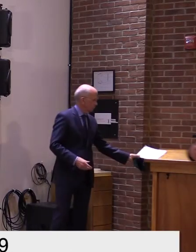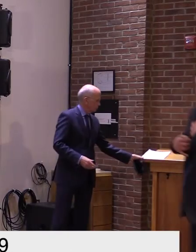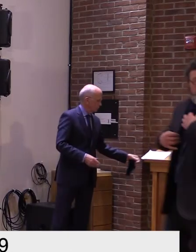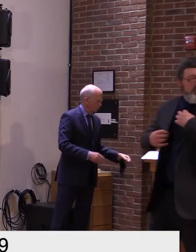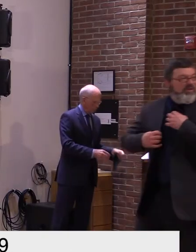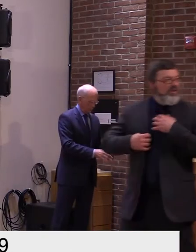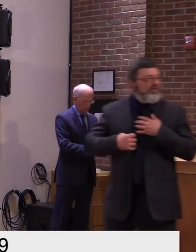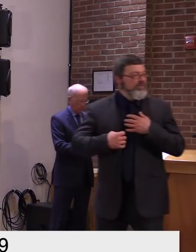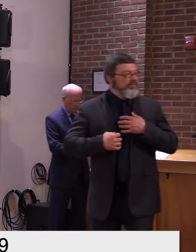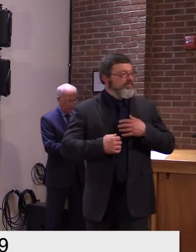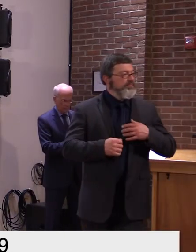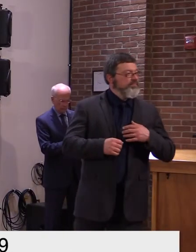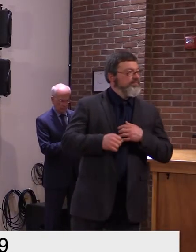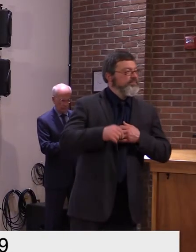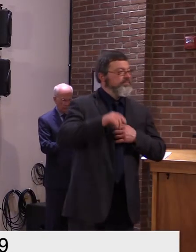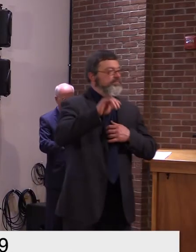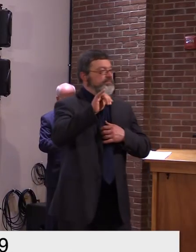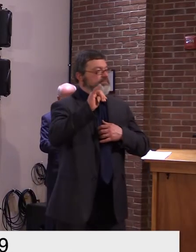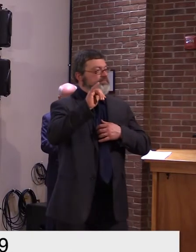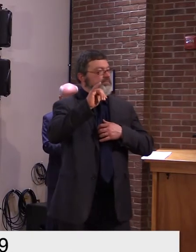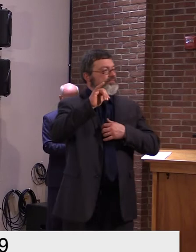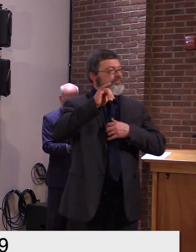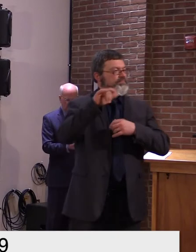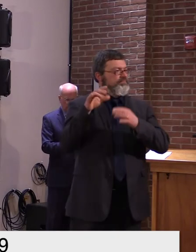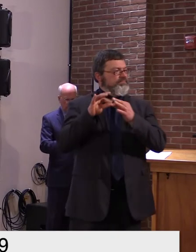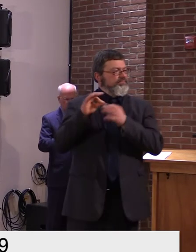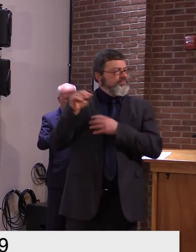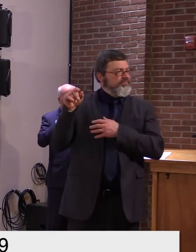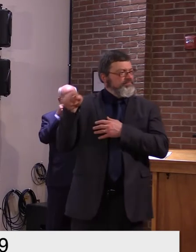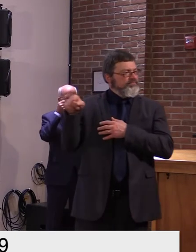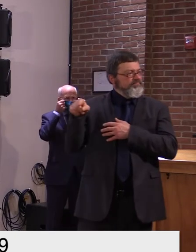you considering any pardons, and if so, what are the criteria?